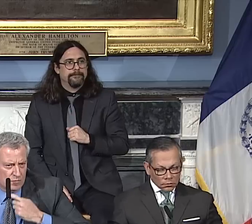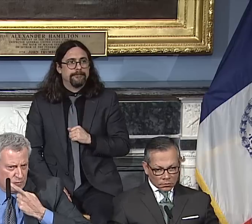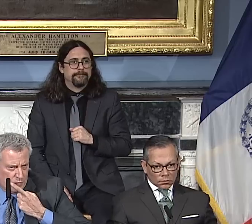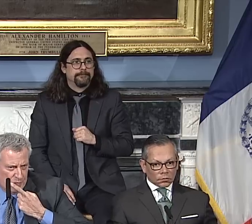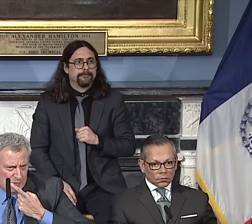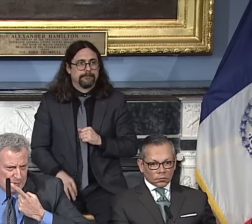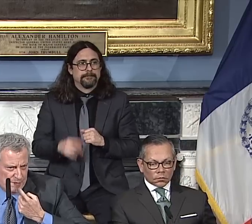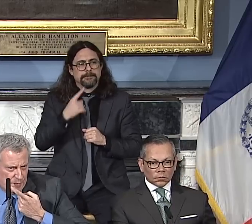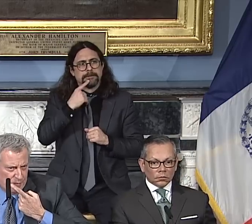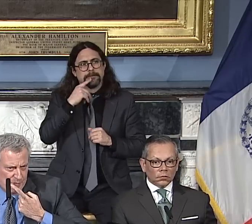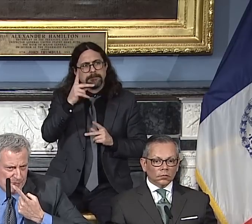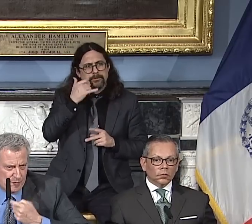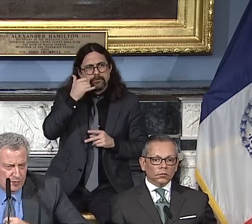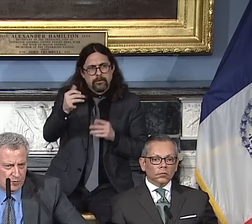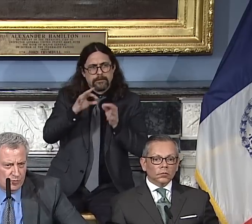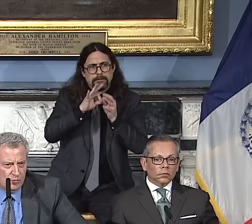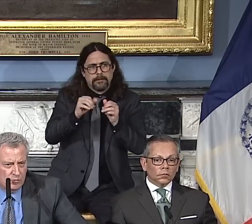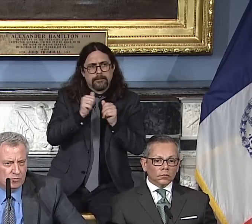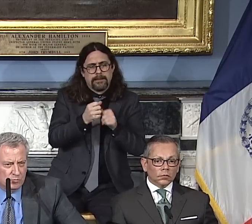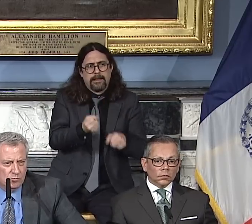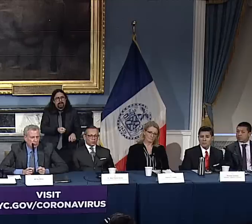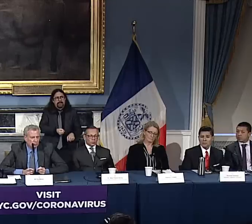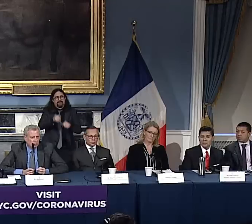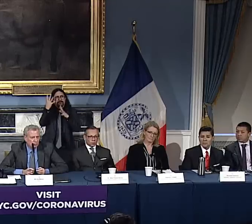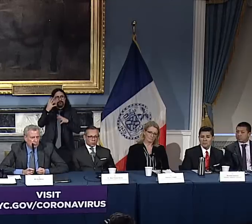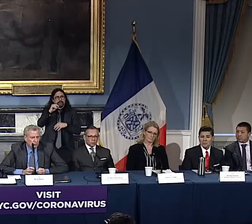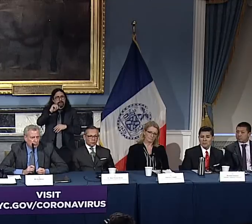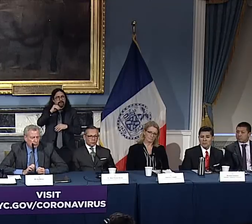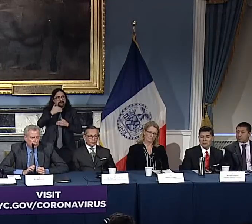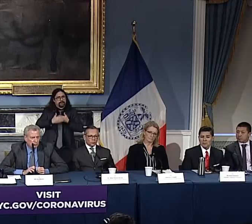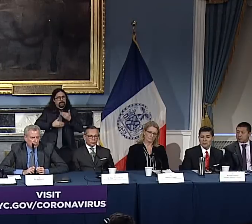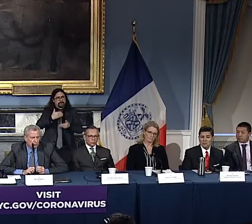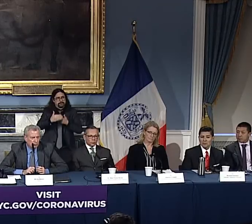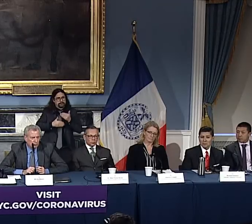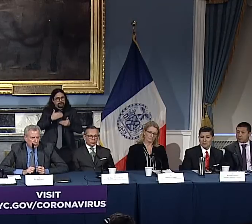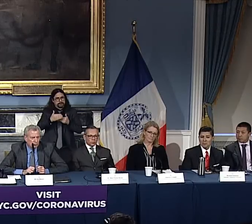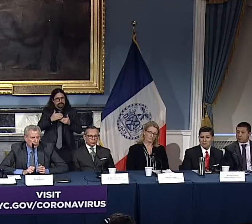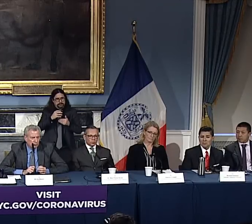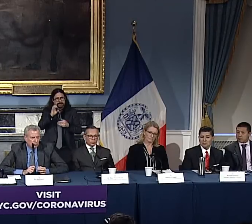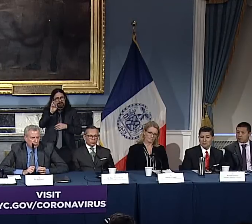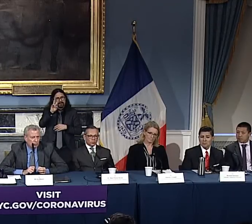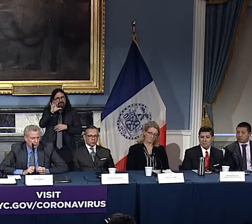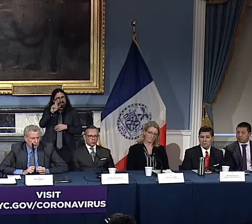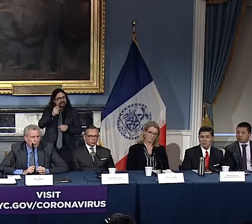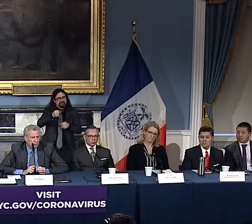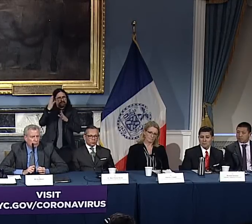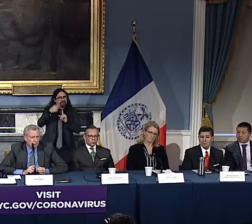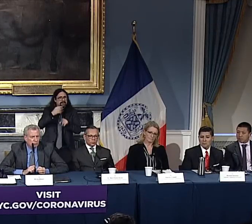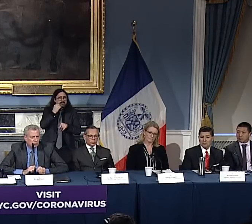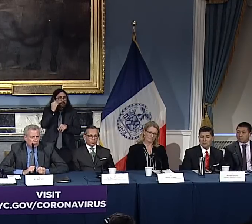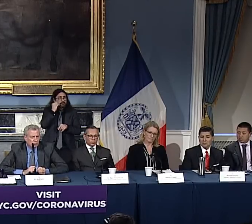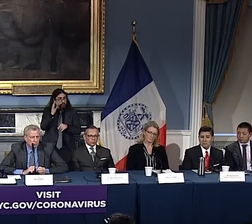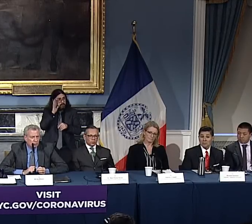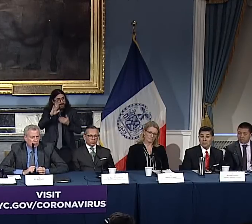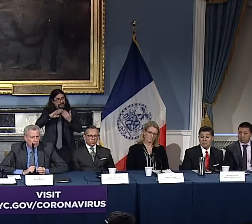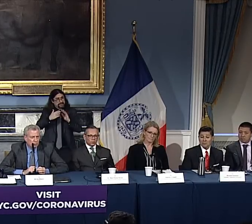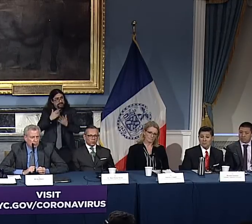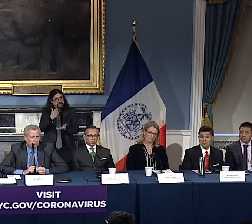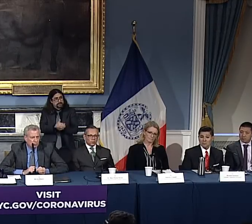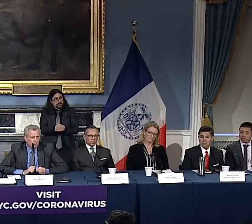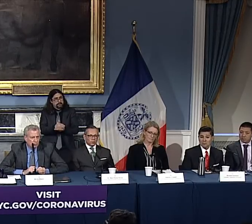if the city is going to step in to stop some of that. I don't know if the deputy mayor wants to discuss that, because there are some people who are facing eviction and things will